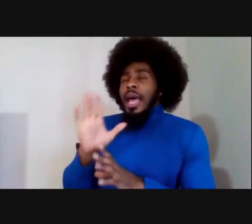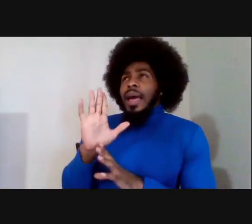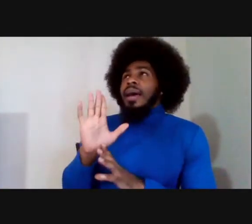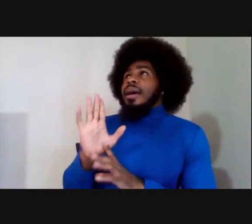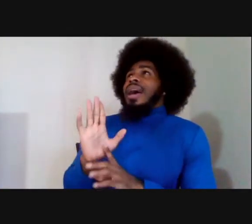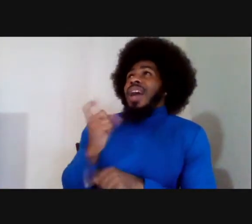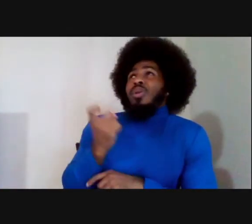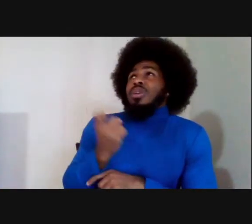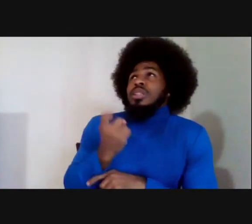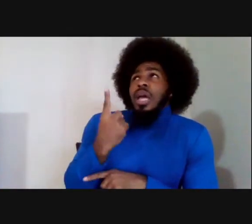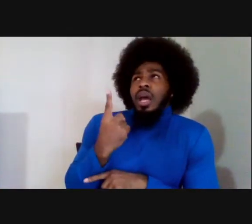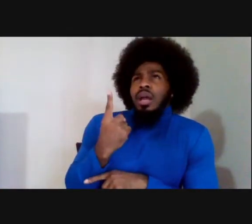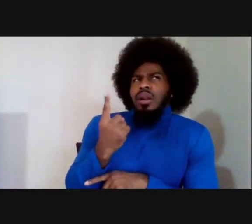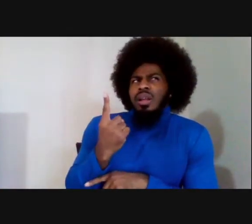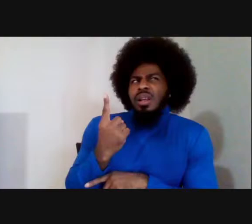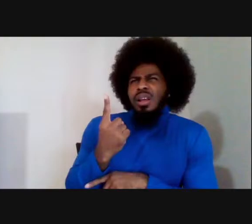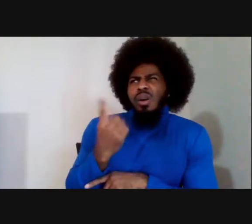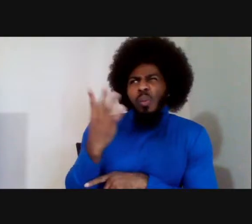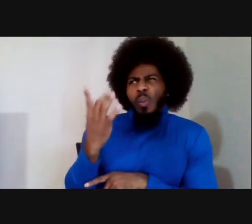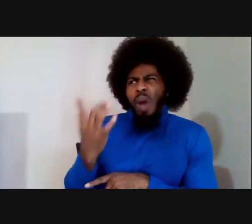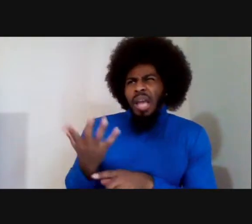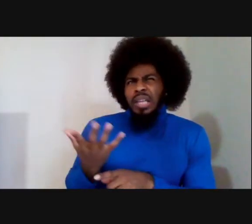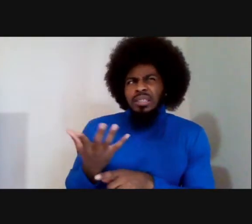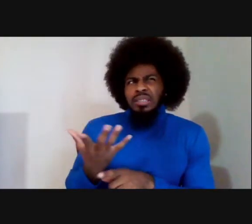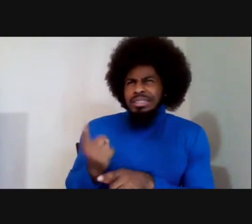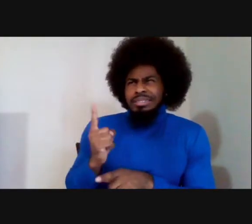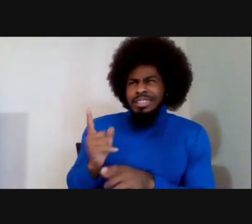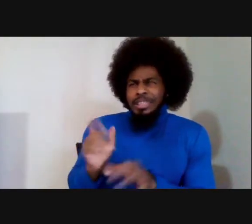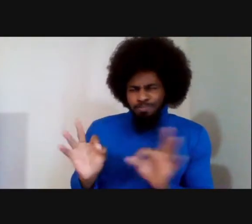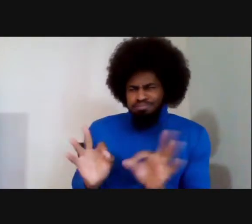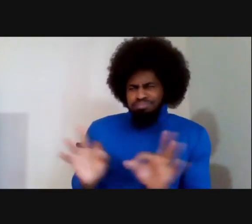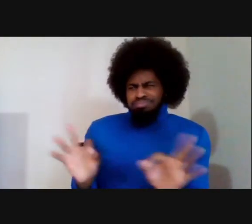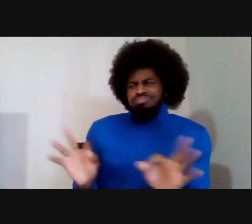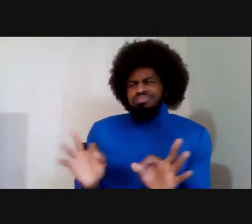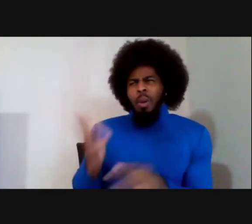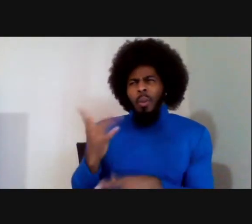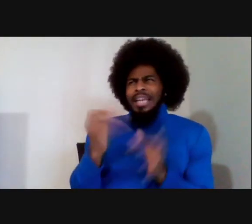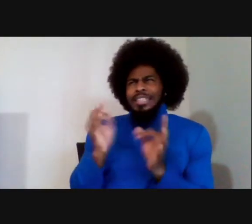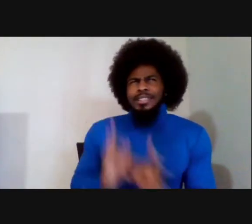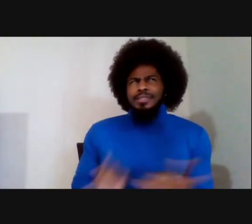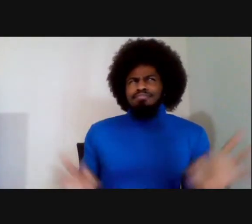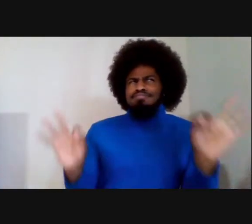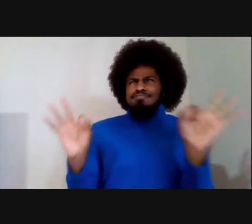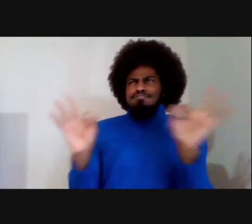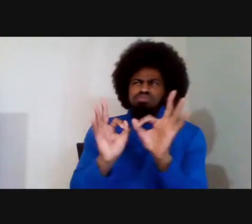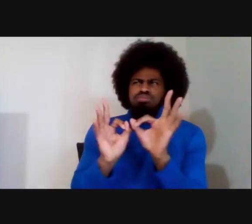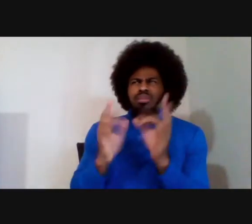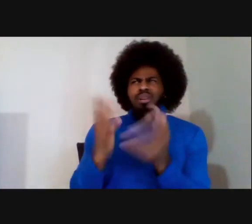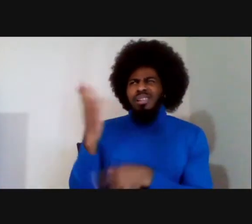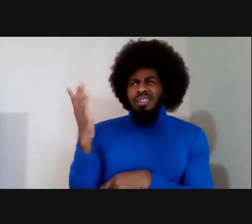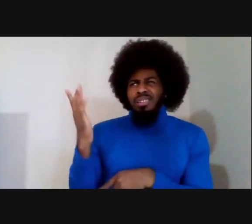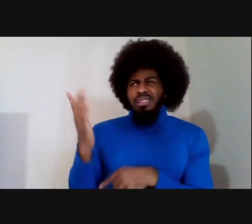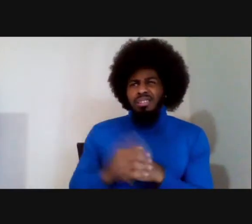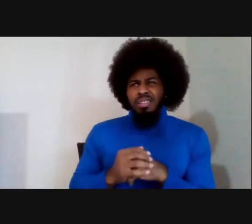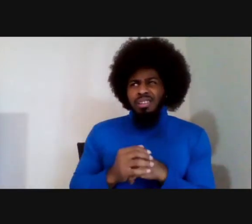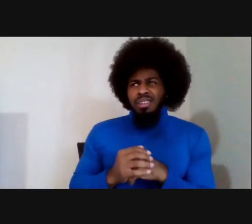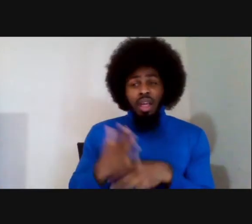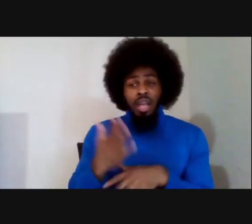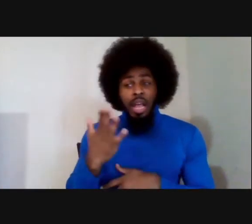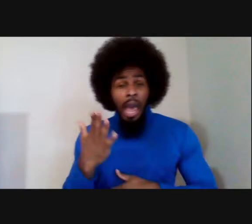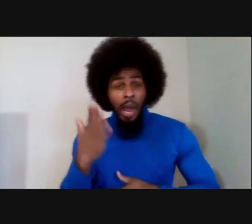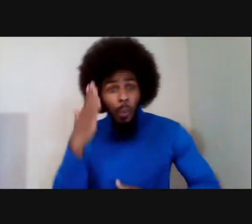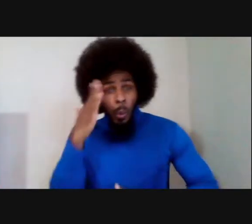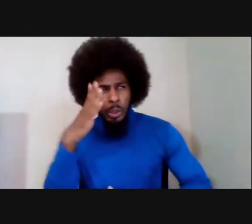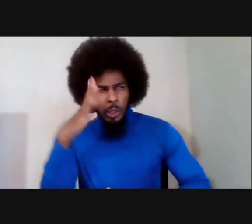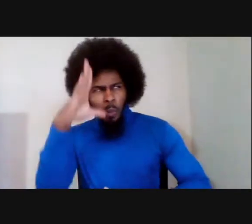big deal. She was so annoyed. She was like, why is this such a big deal? She's like, there's a boy in my school. He's